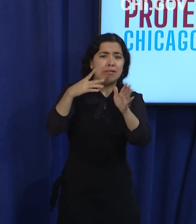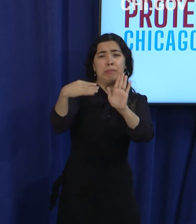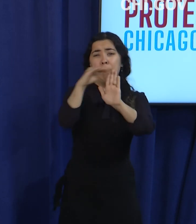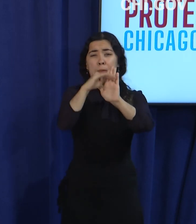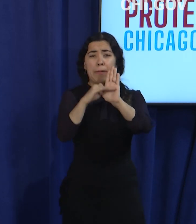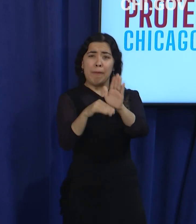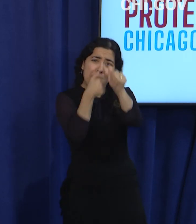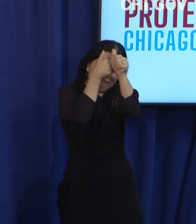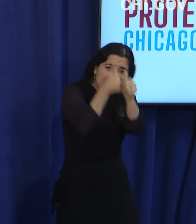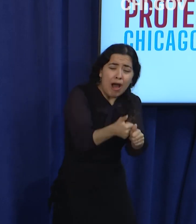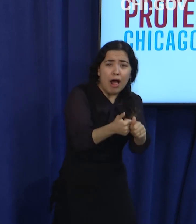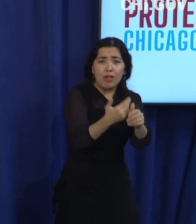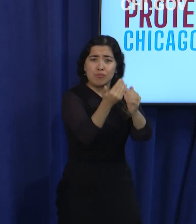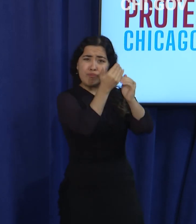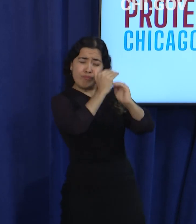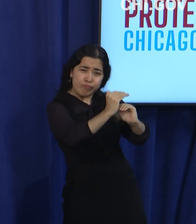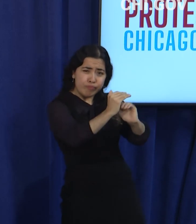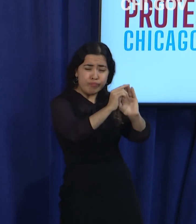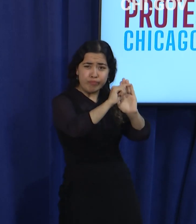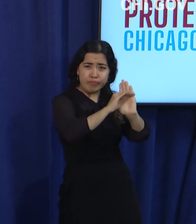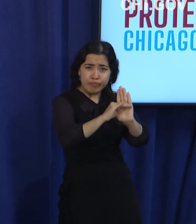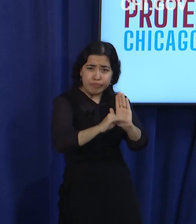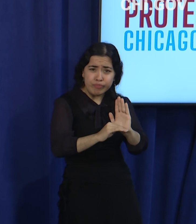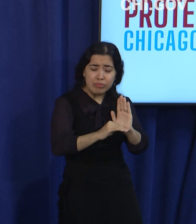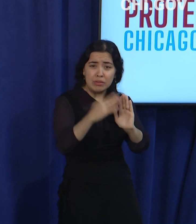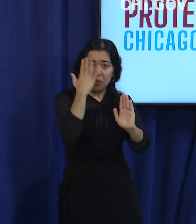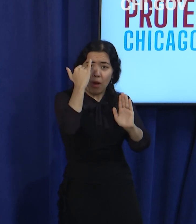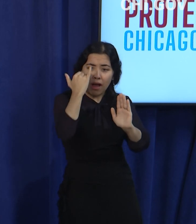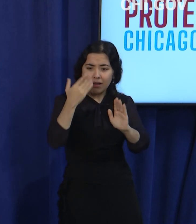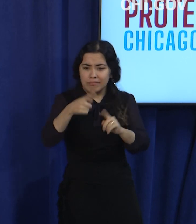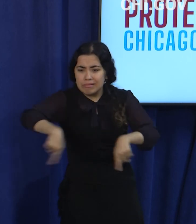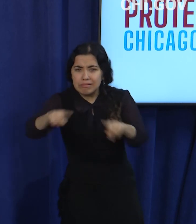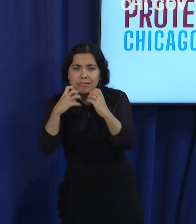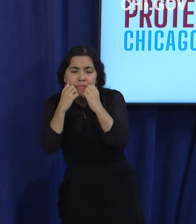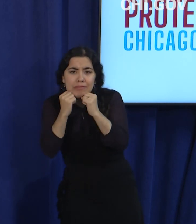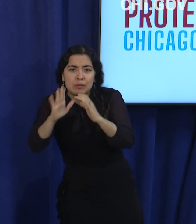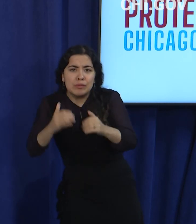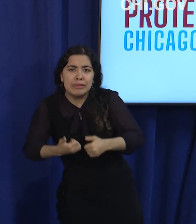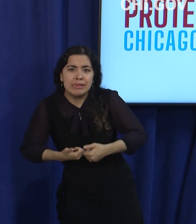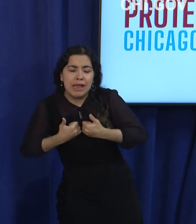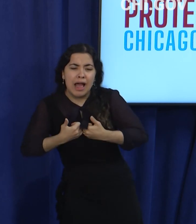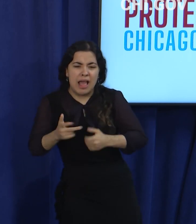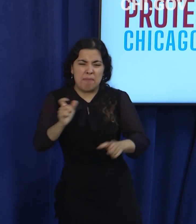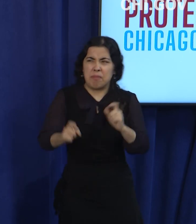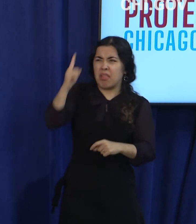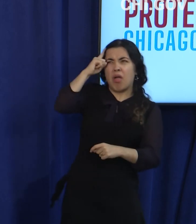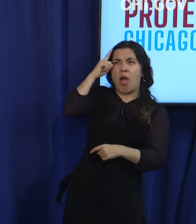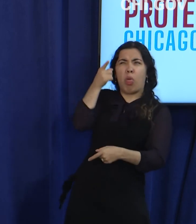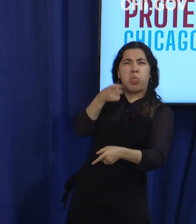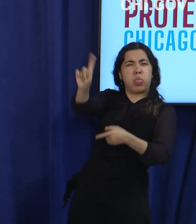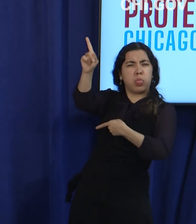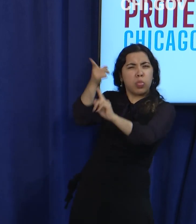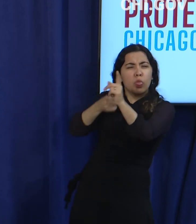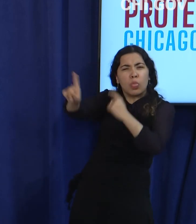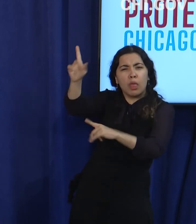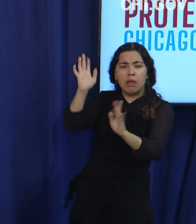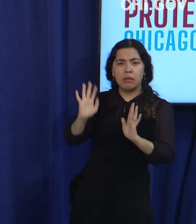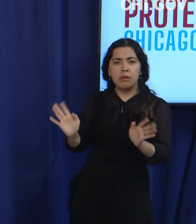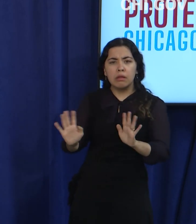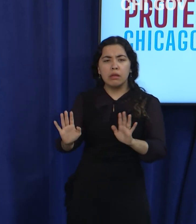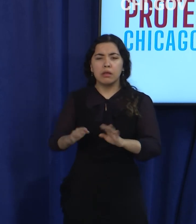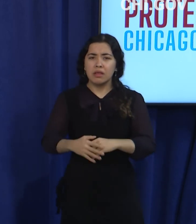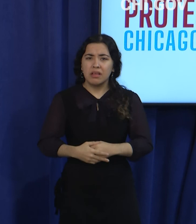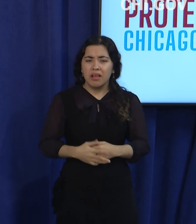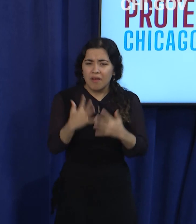not surprising to me, unfortunately, that people are not adhering to